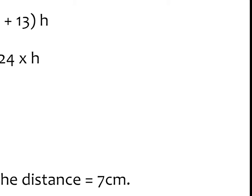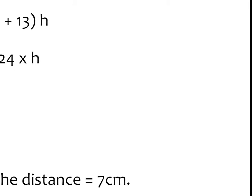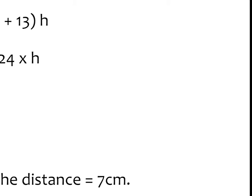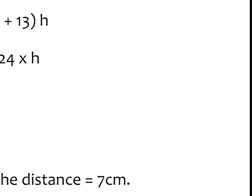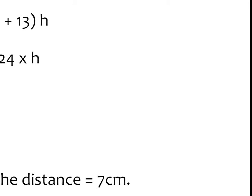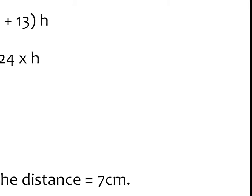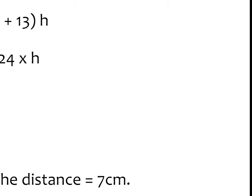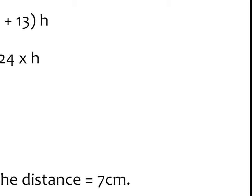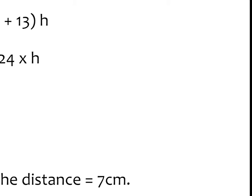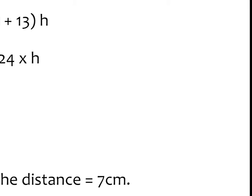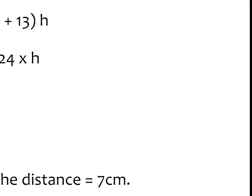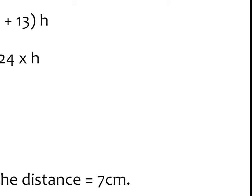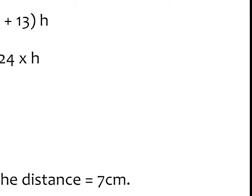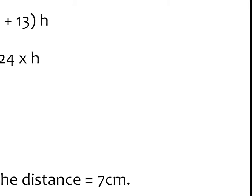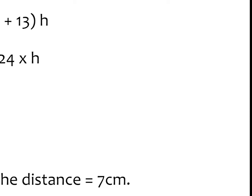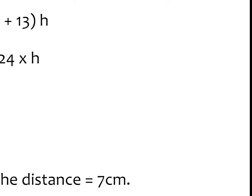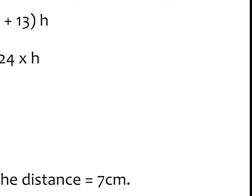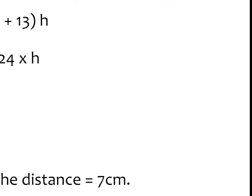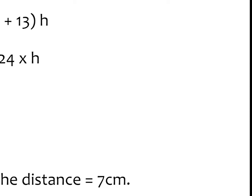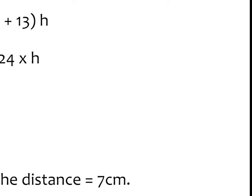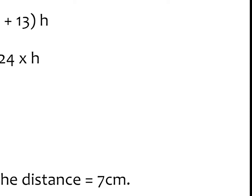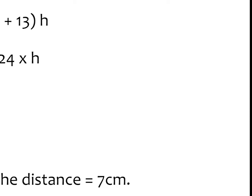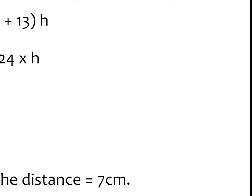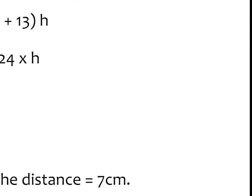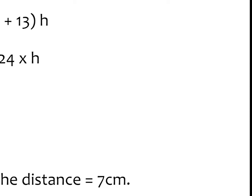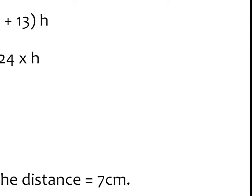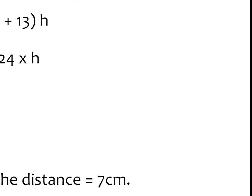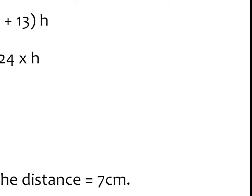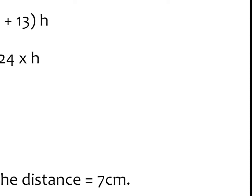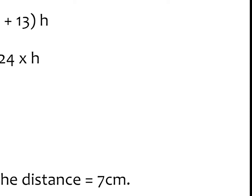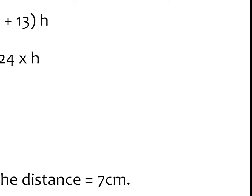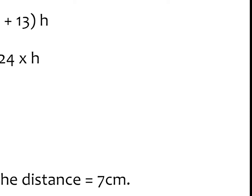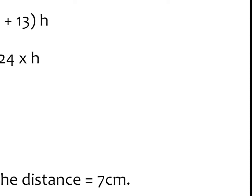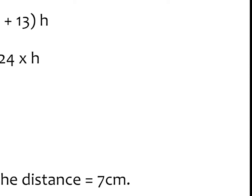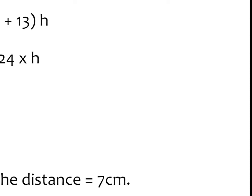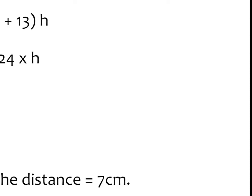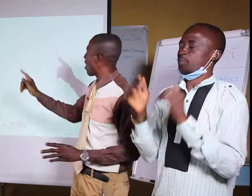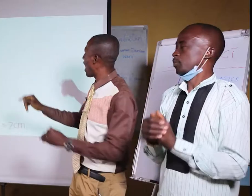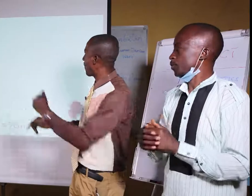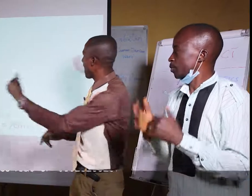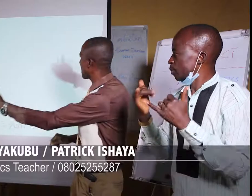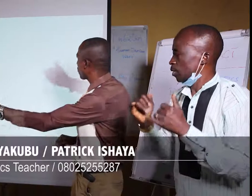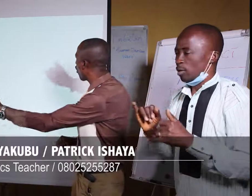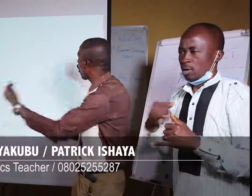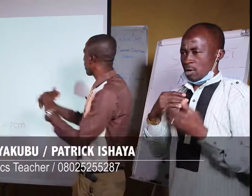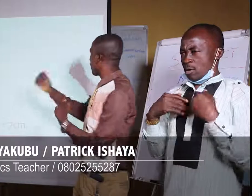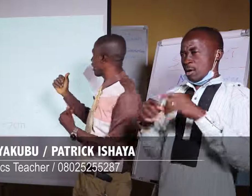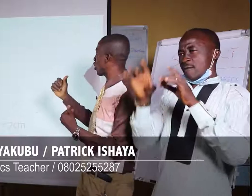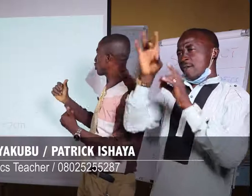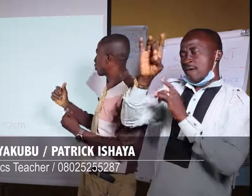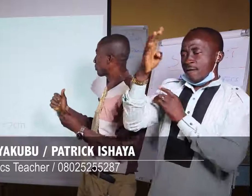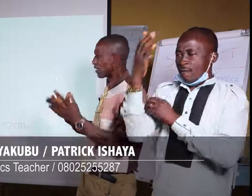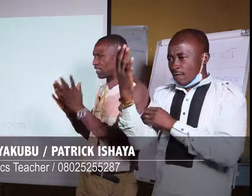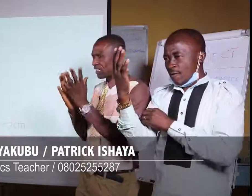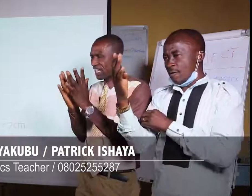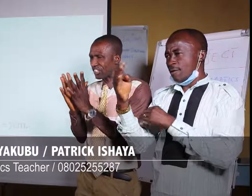H. Your H is unknown. Don't forget that. Your H is unknown. Now, I now have 84